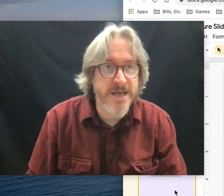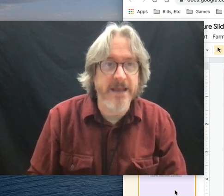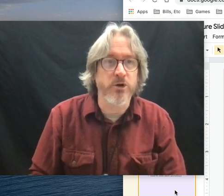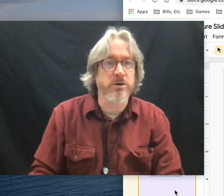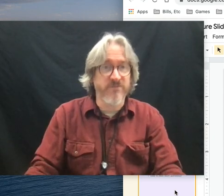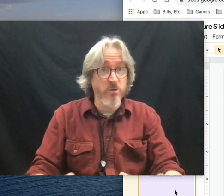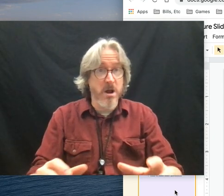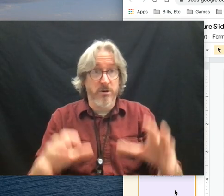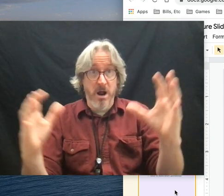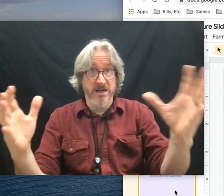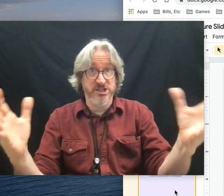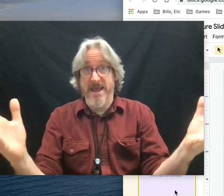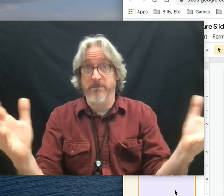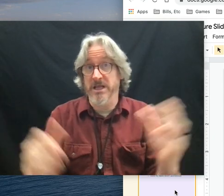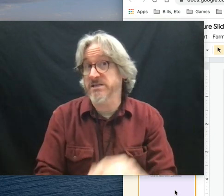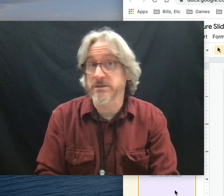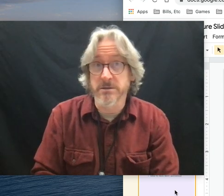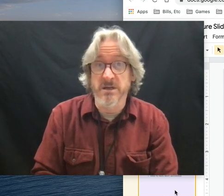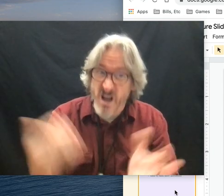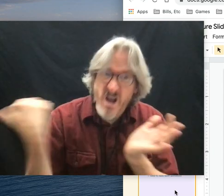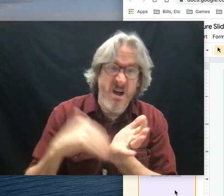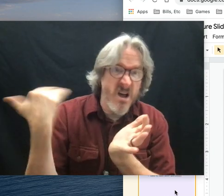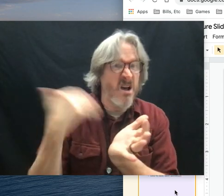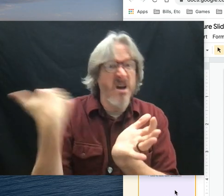once you get your phone number on a spam list,